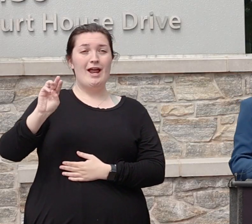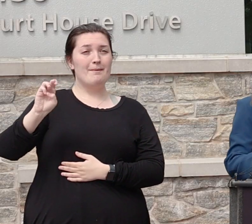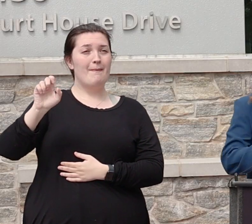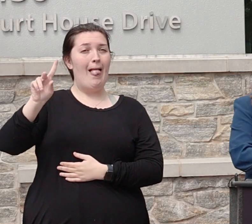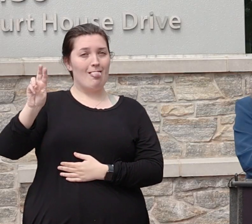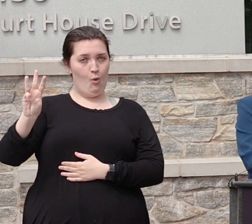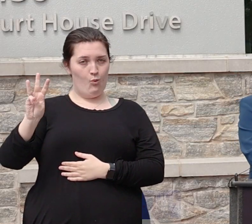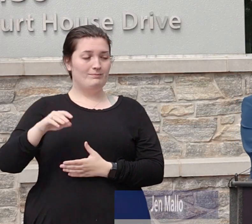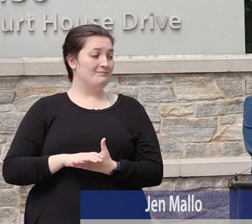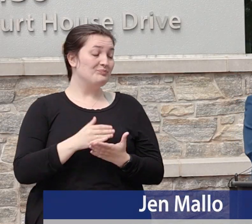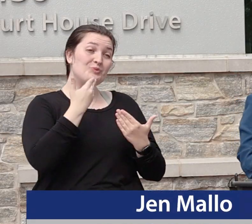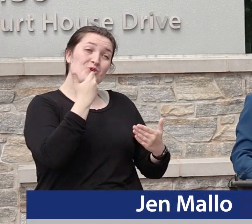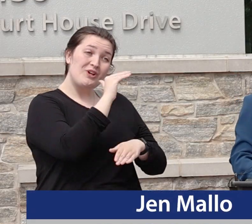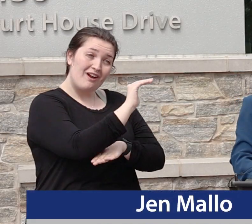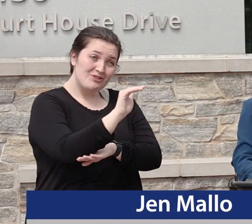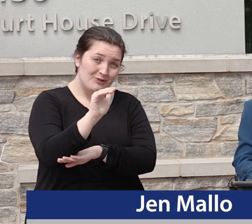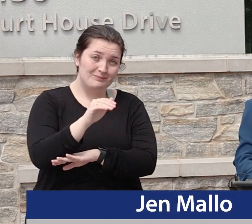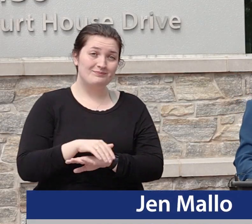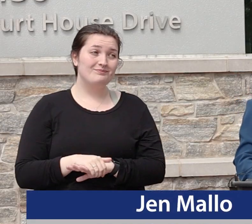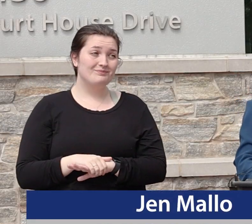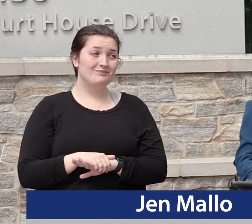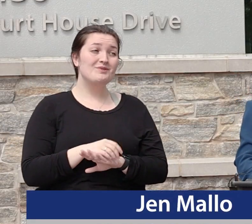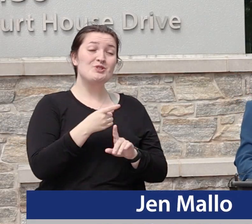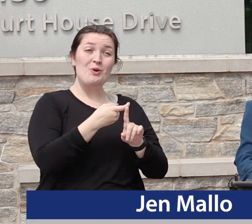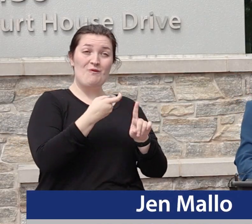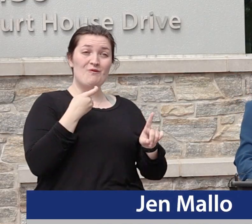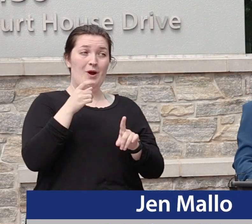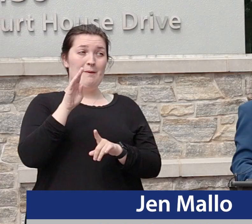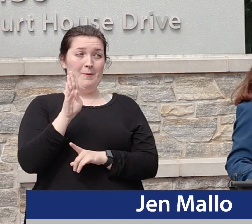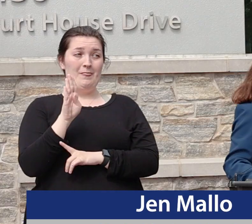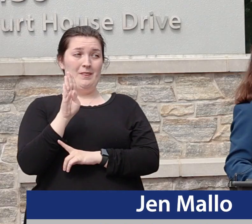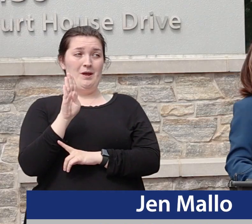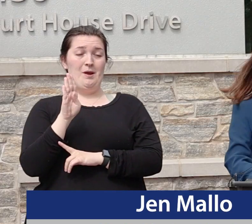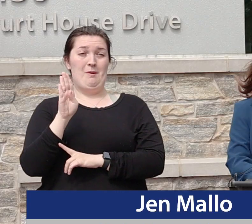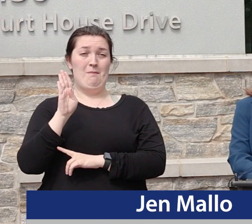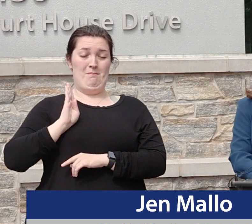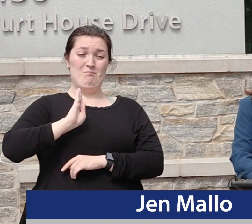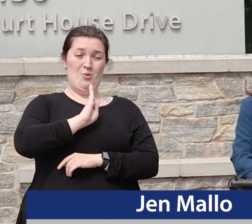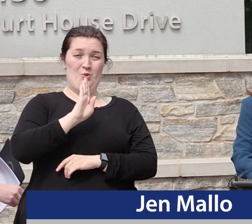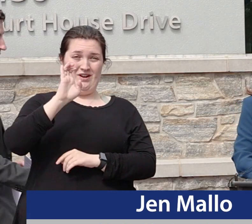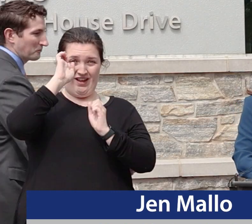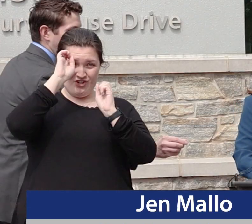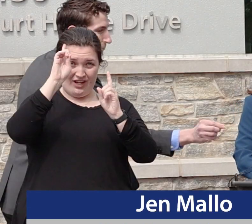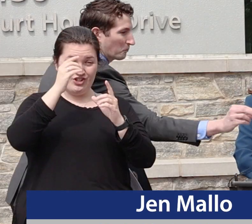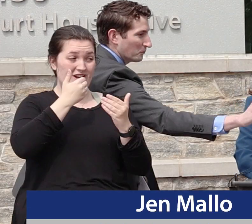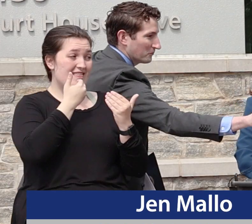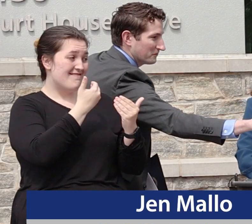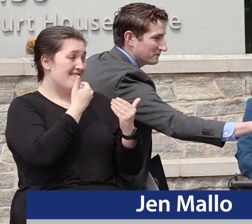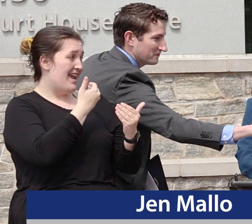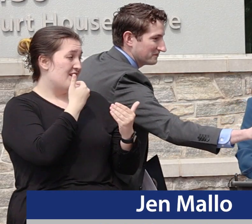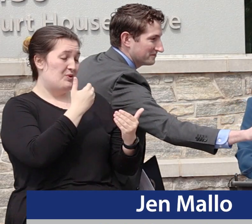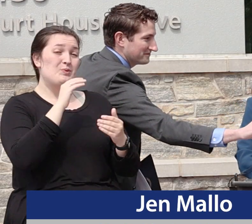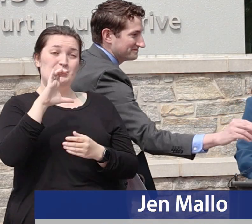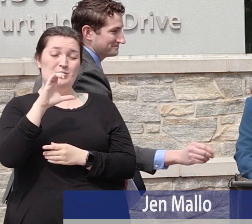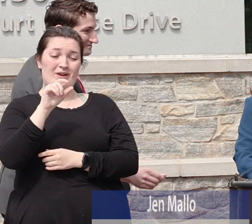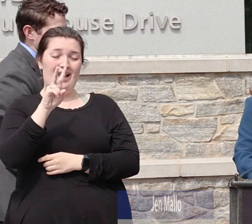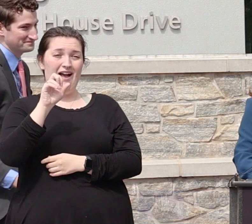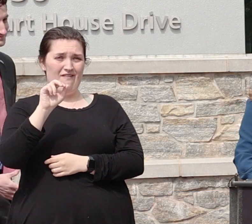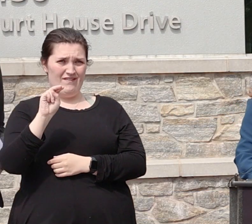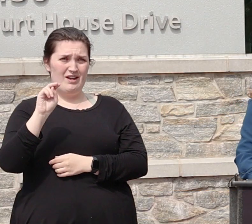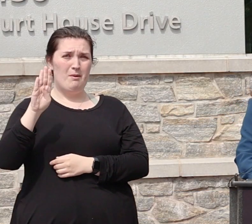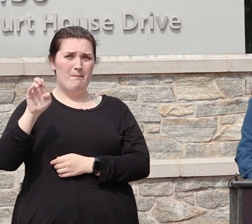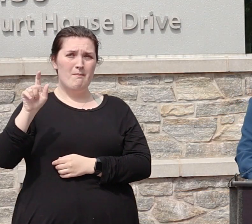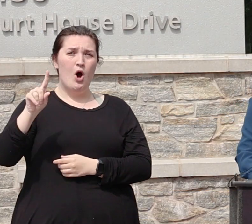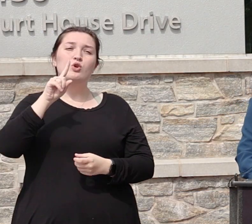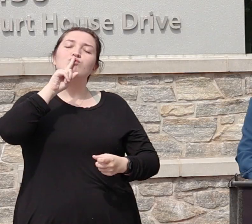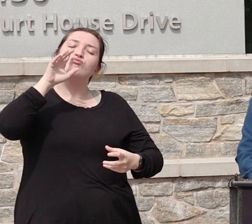Good afternoon. On behalf of the Board of Education, thank you to County Executive Ball for committing to fund